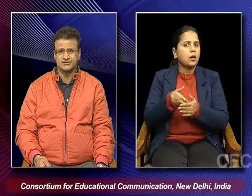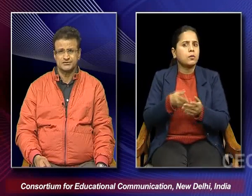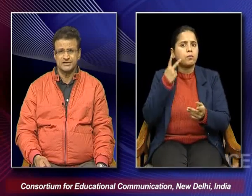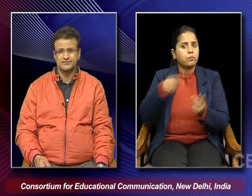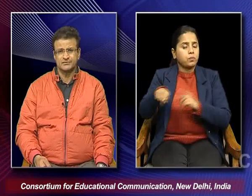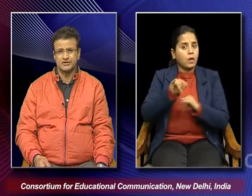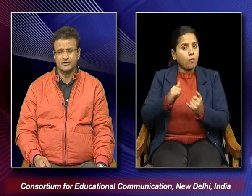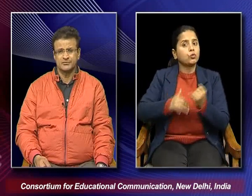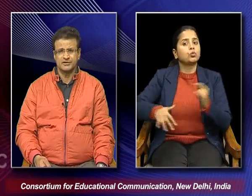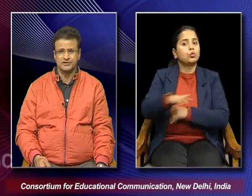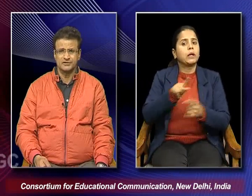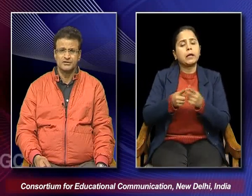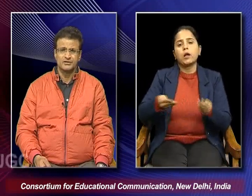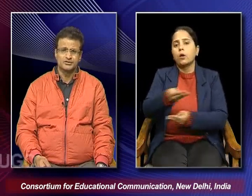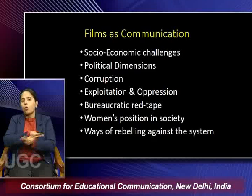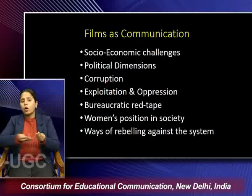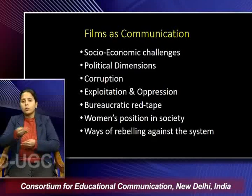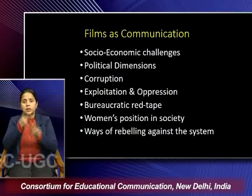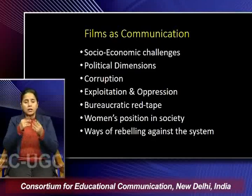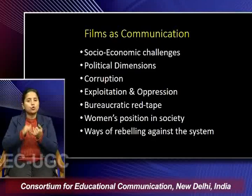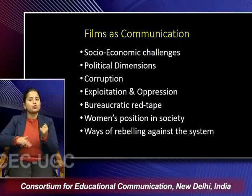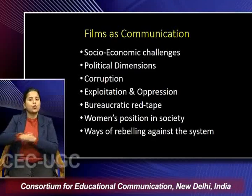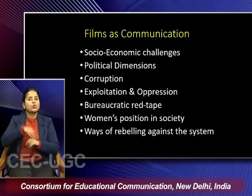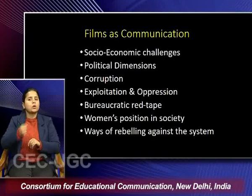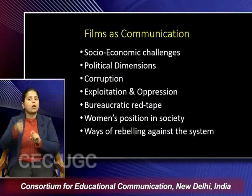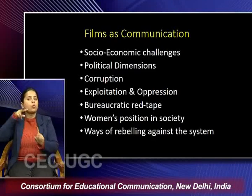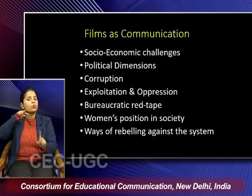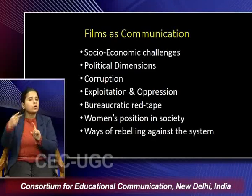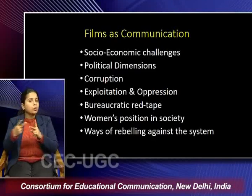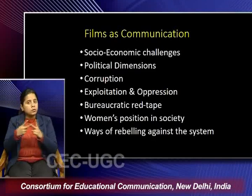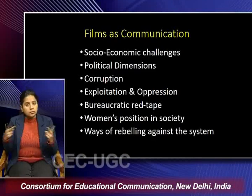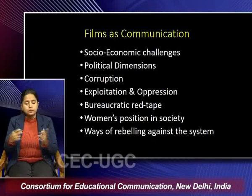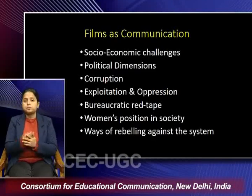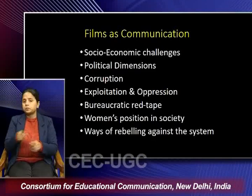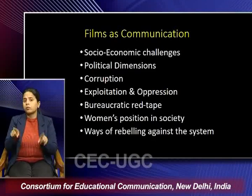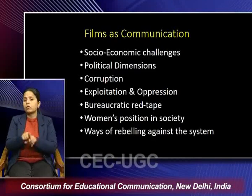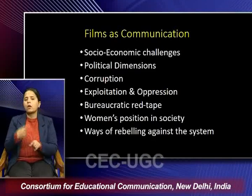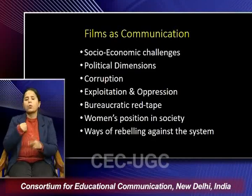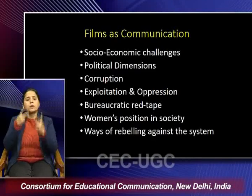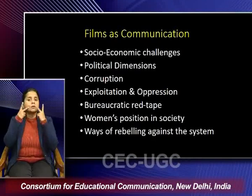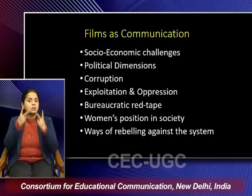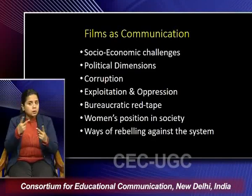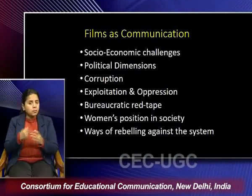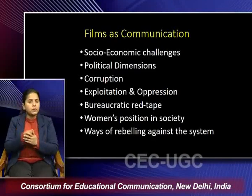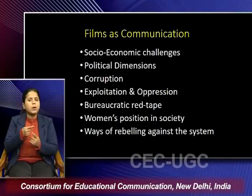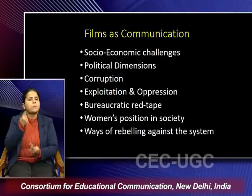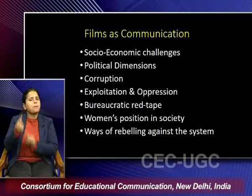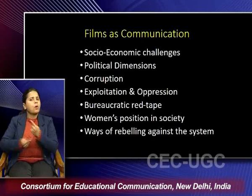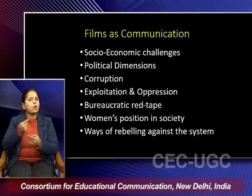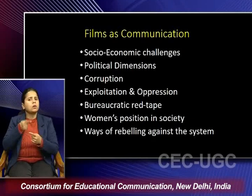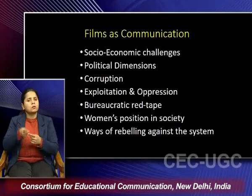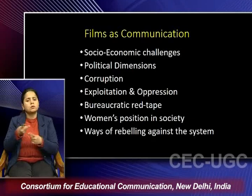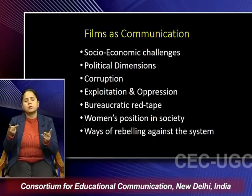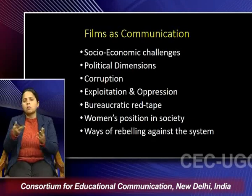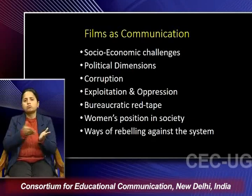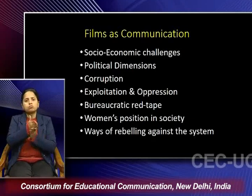in the society from the economic and social point of view. Then also we have to see the kind of political dimensions which